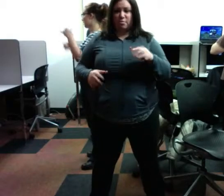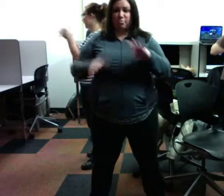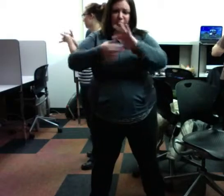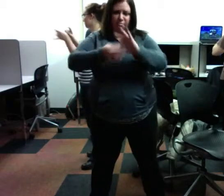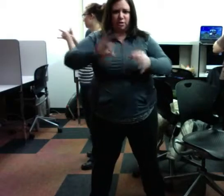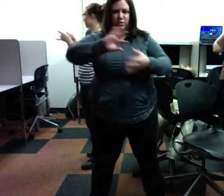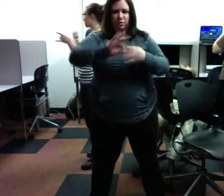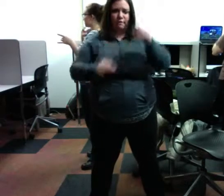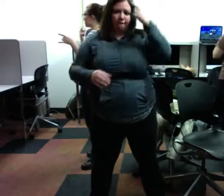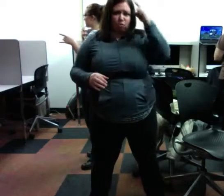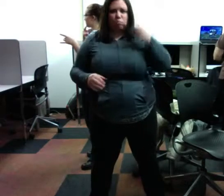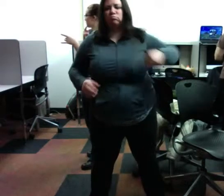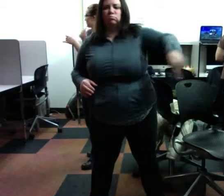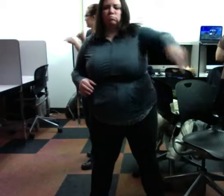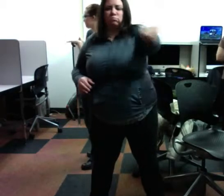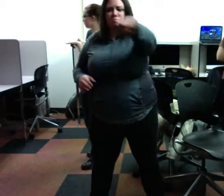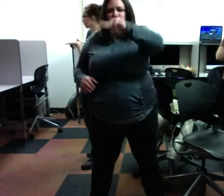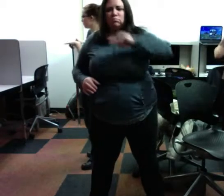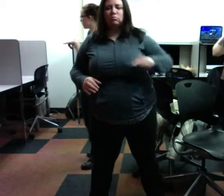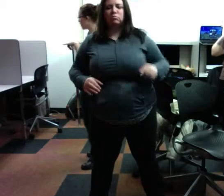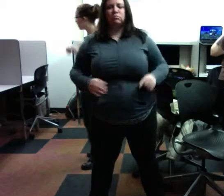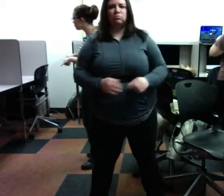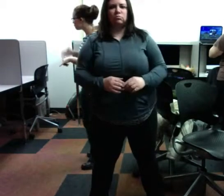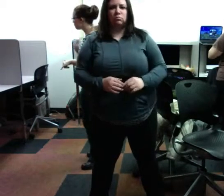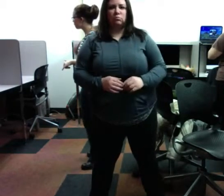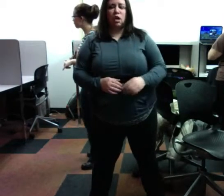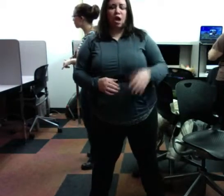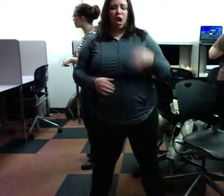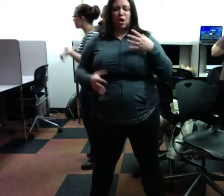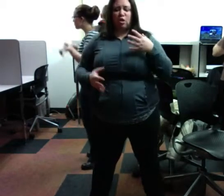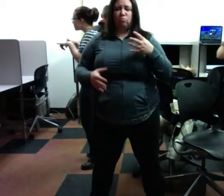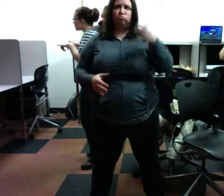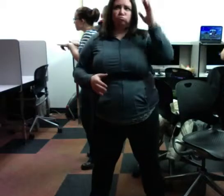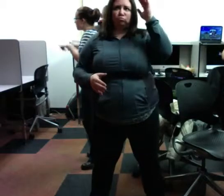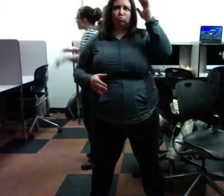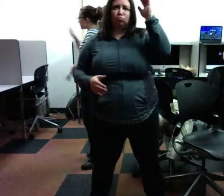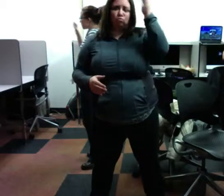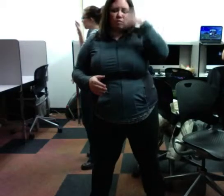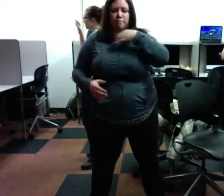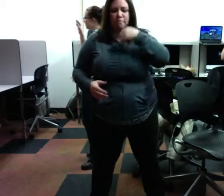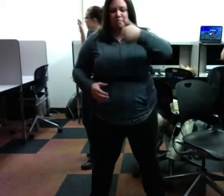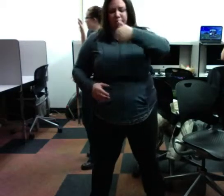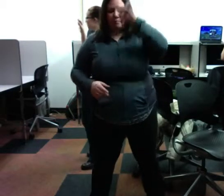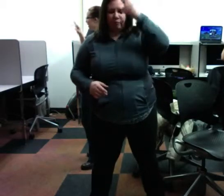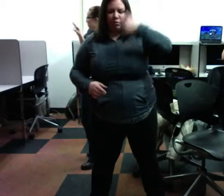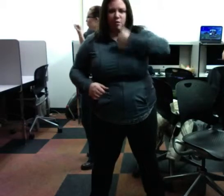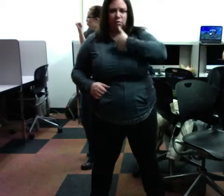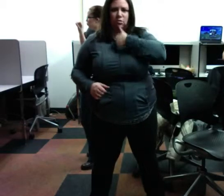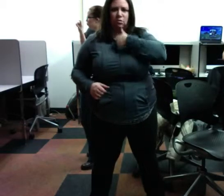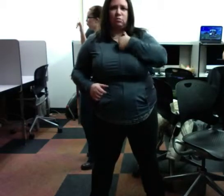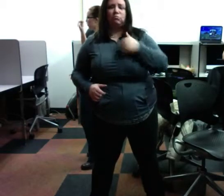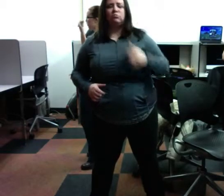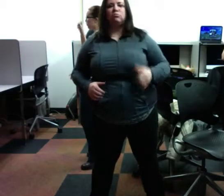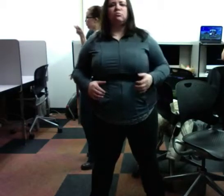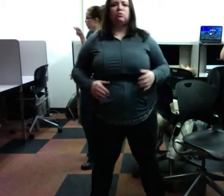foolish. And I have always wished that for myself. And now, as you graduate to begin anew,